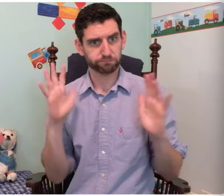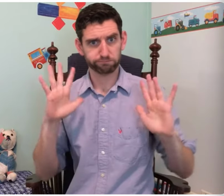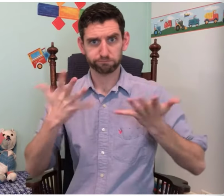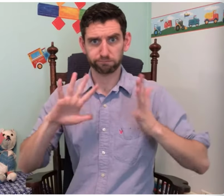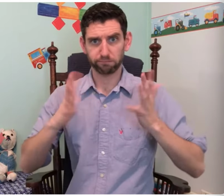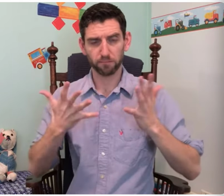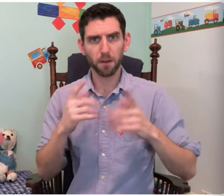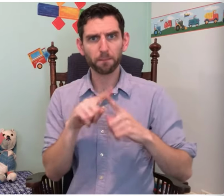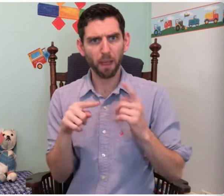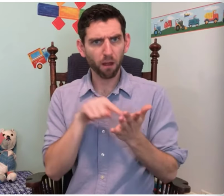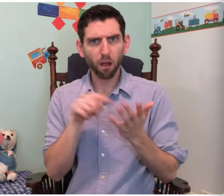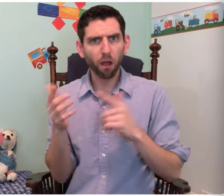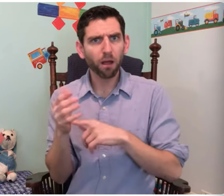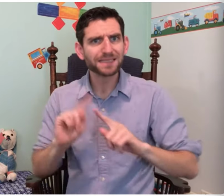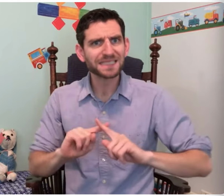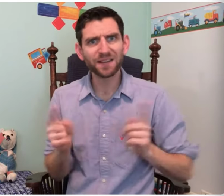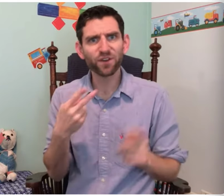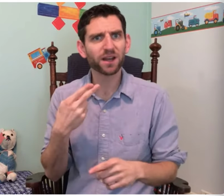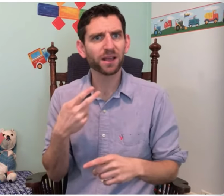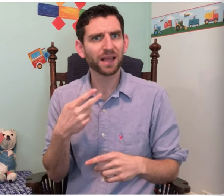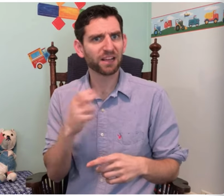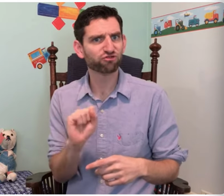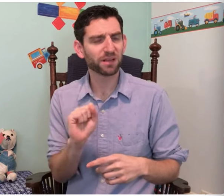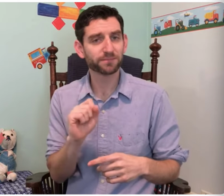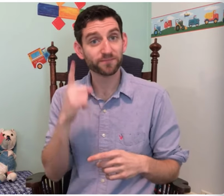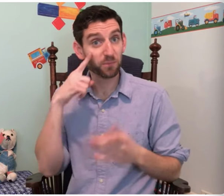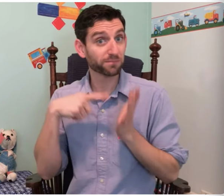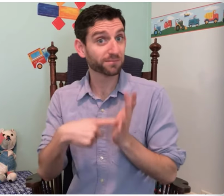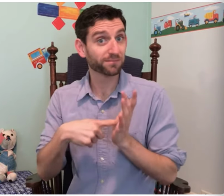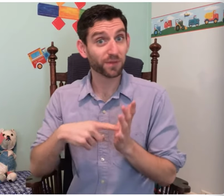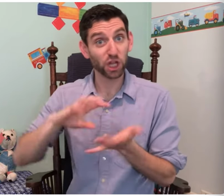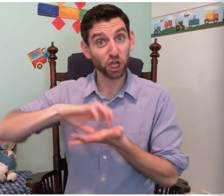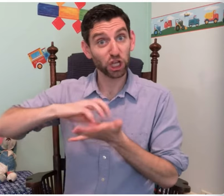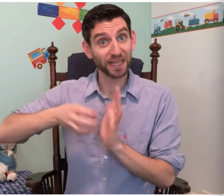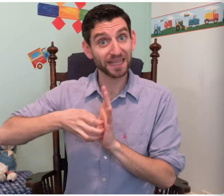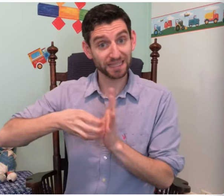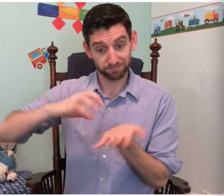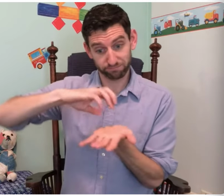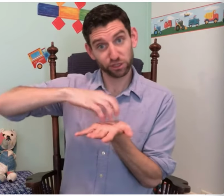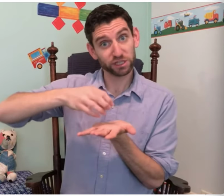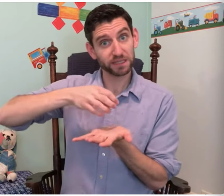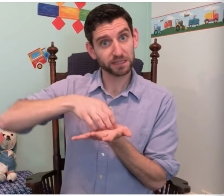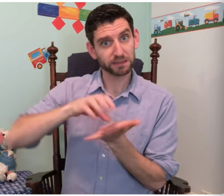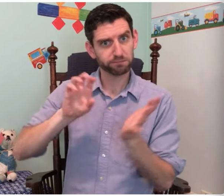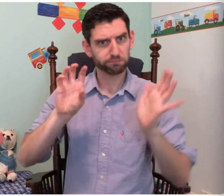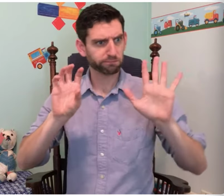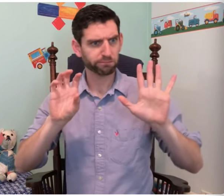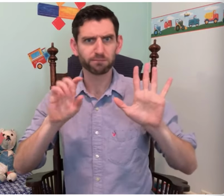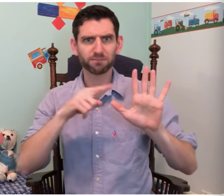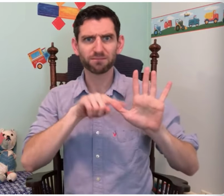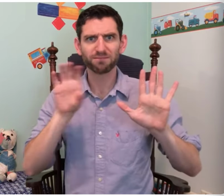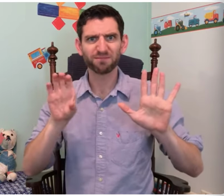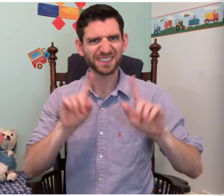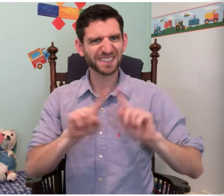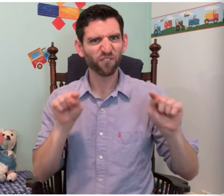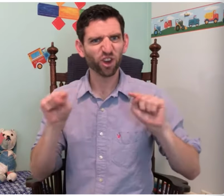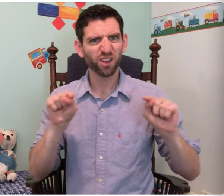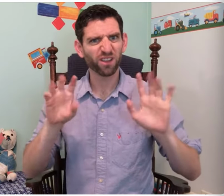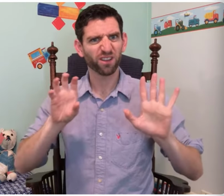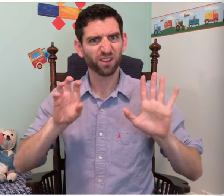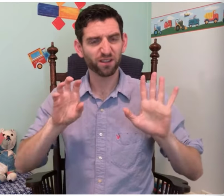Many signs use both hands, but some have different hand shapes. For example, cookie. It's